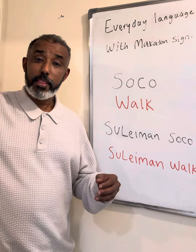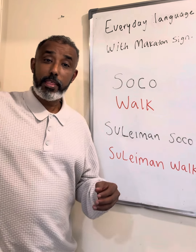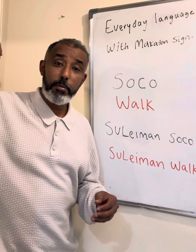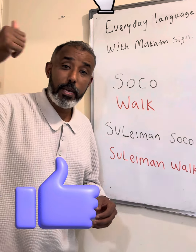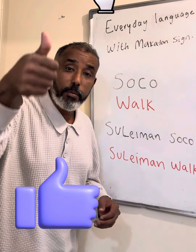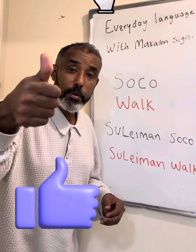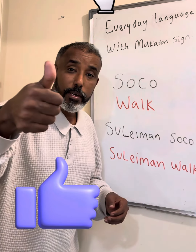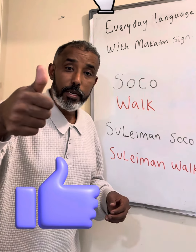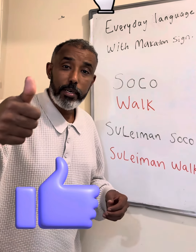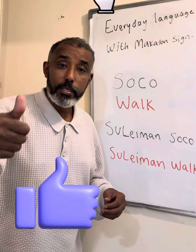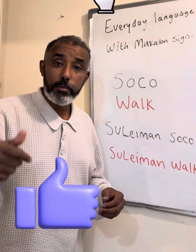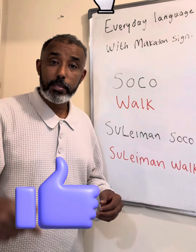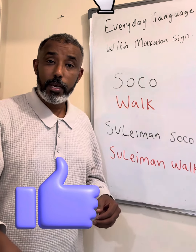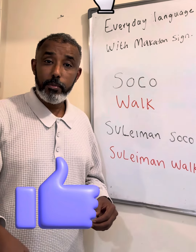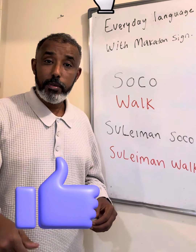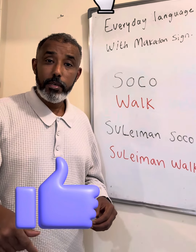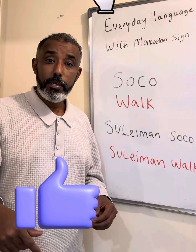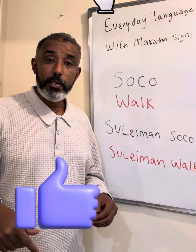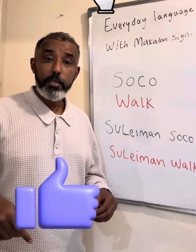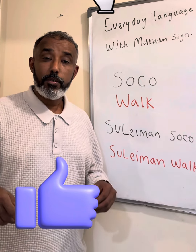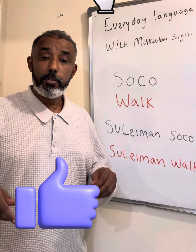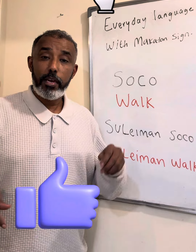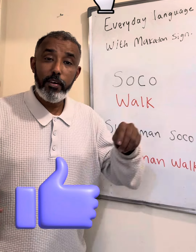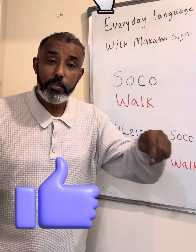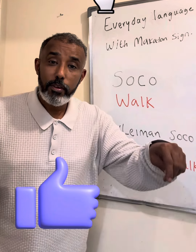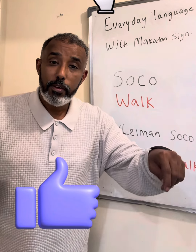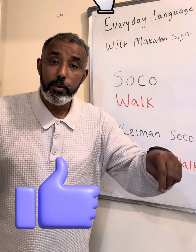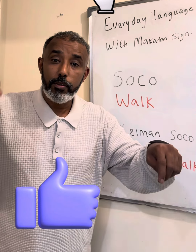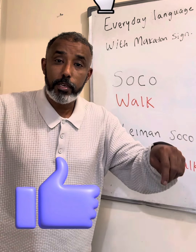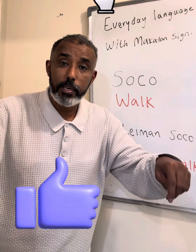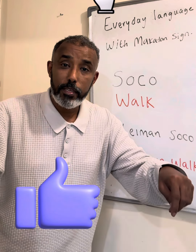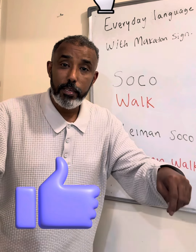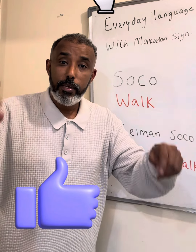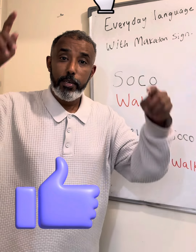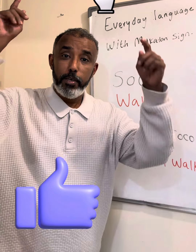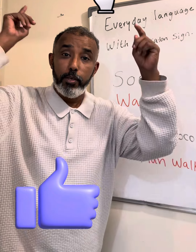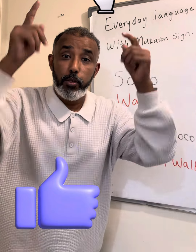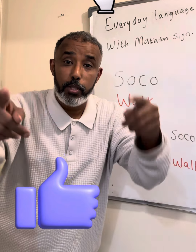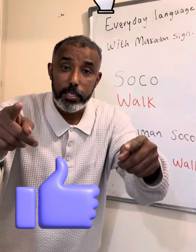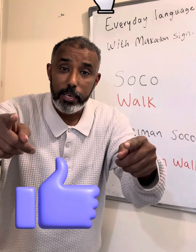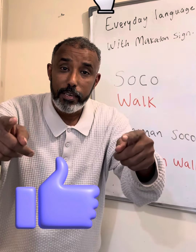thumbs up and subscribe it. Is it on the left or the right? You decide.